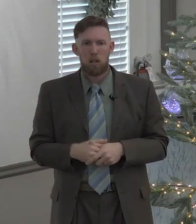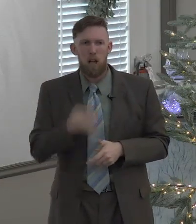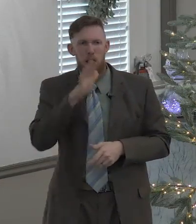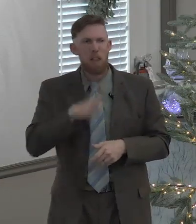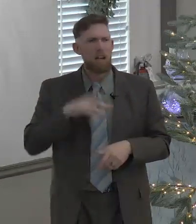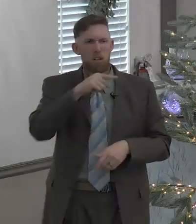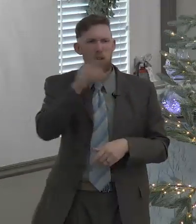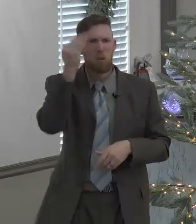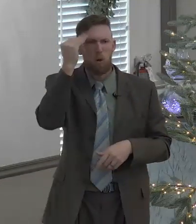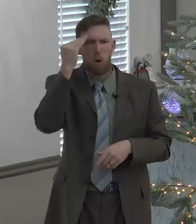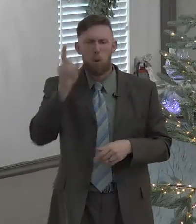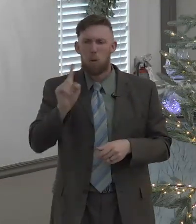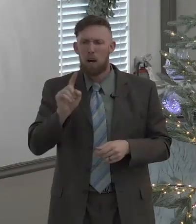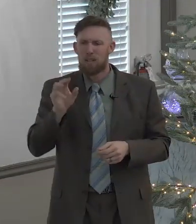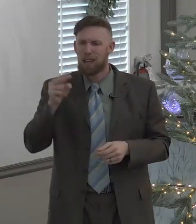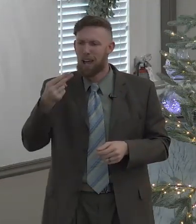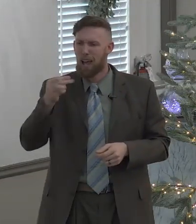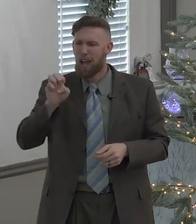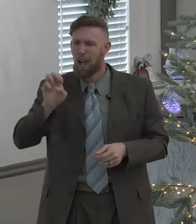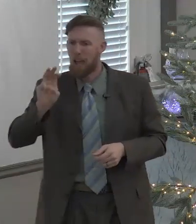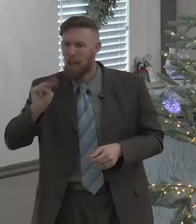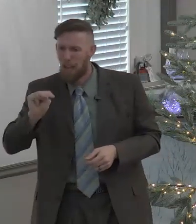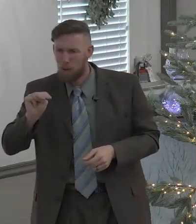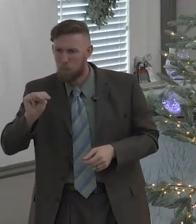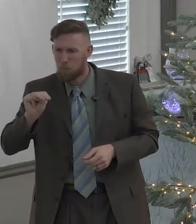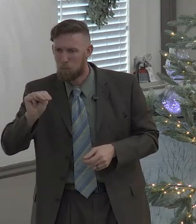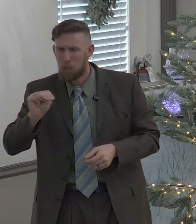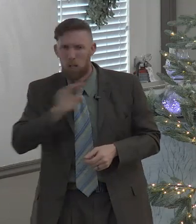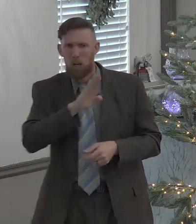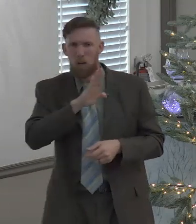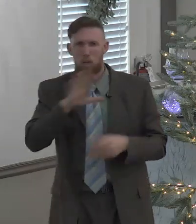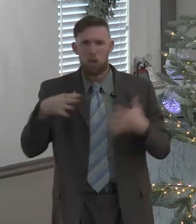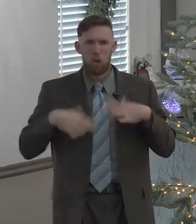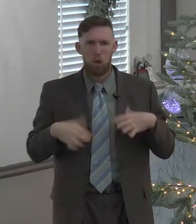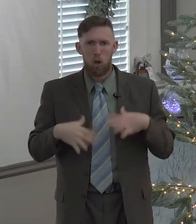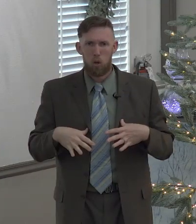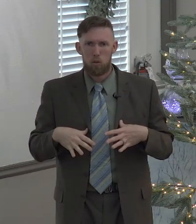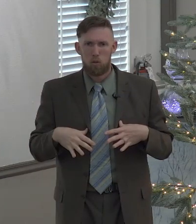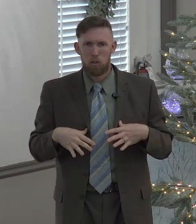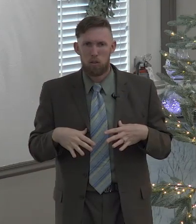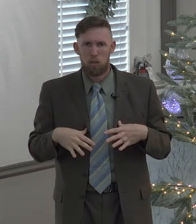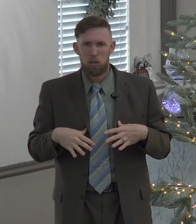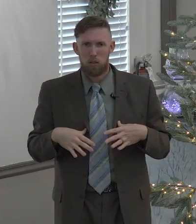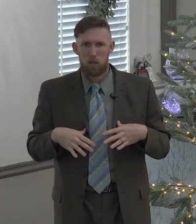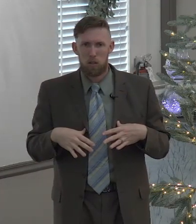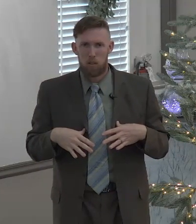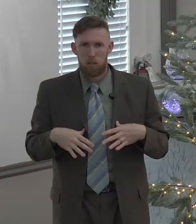and touched the... Ladies, where is the hem of your garment?